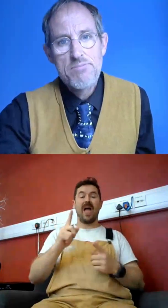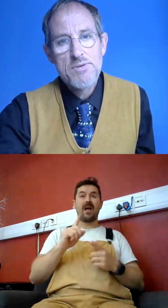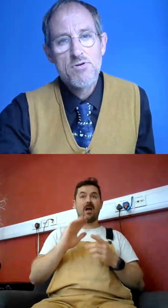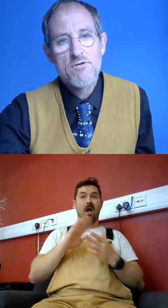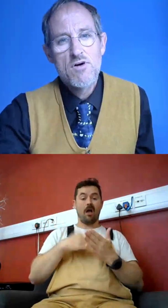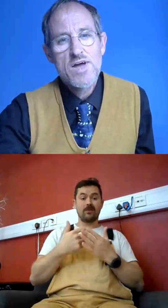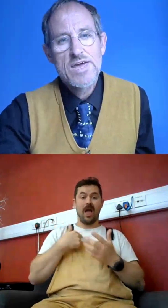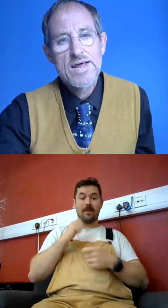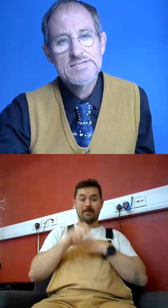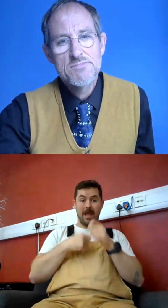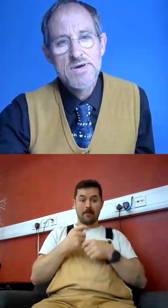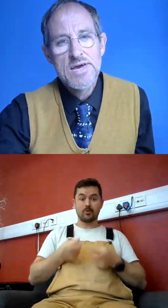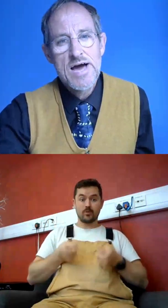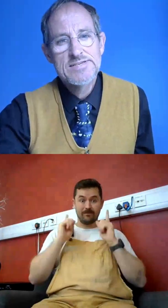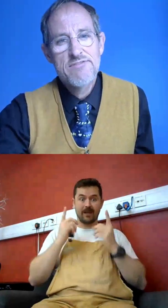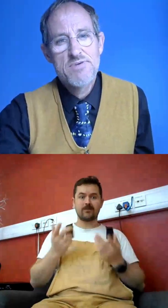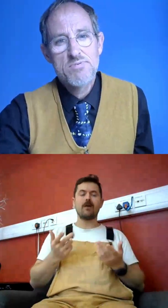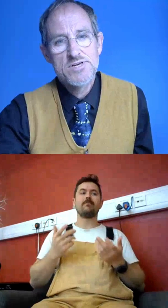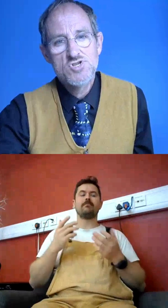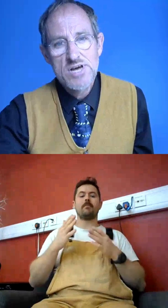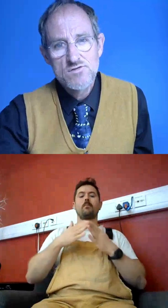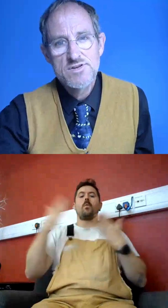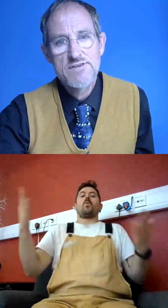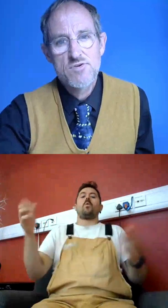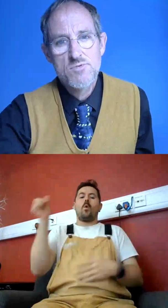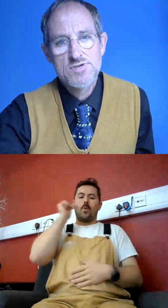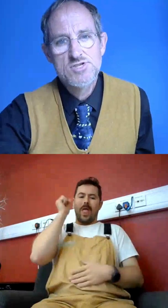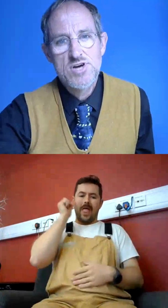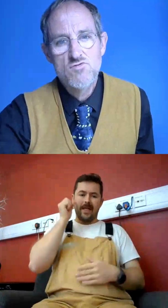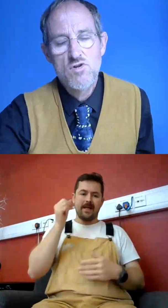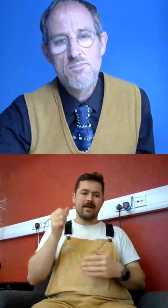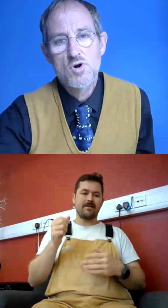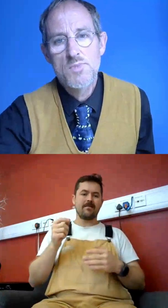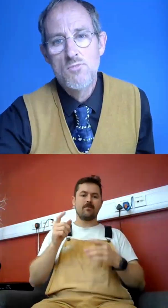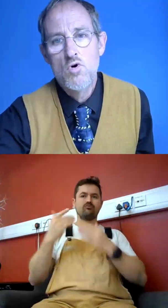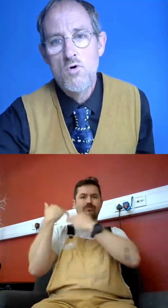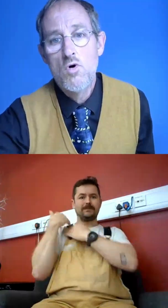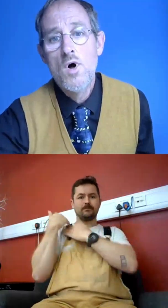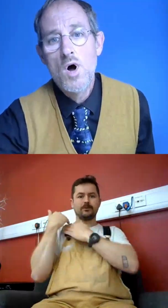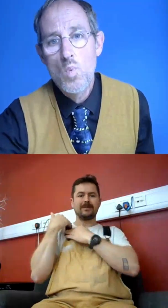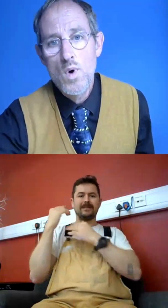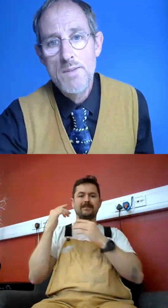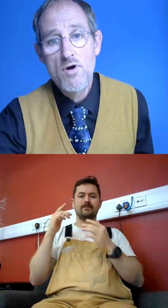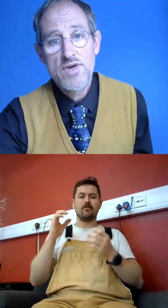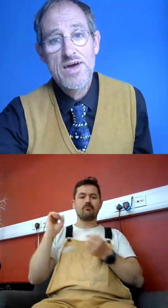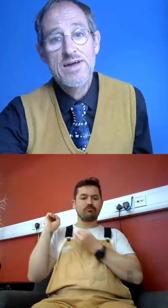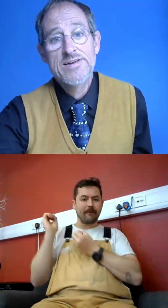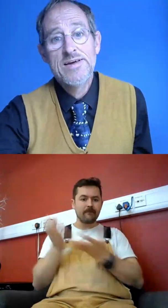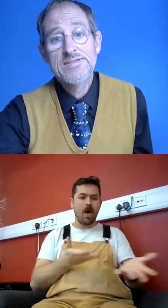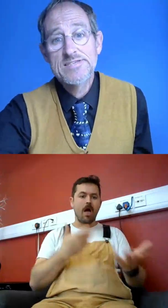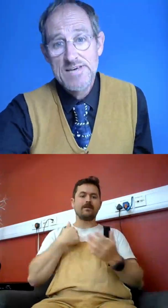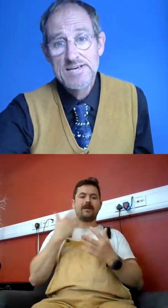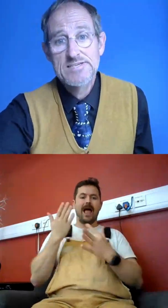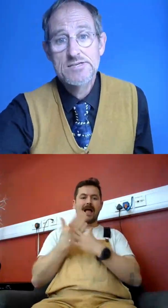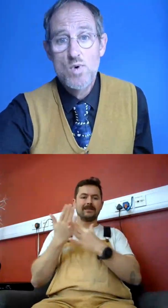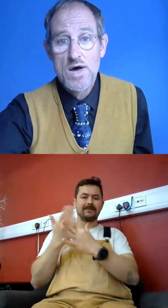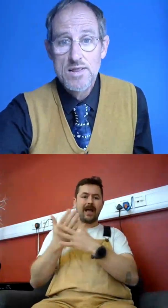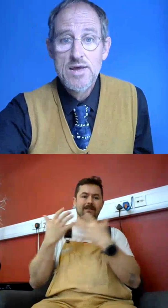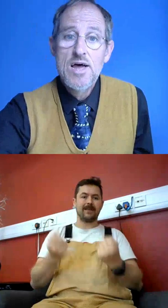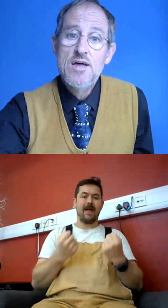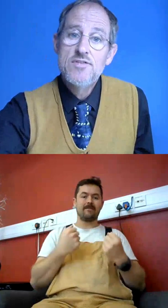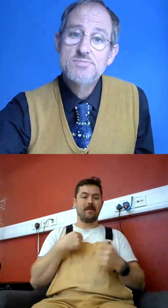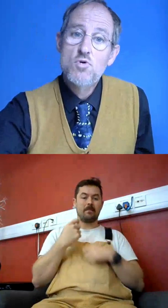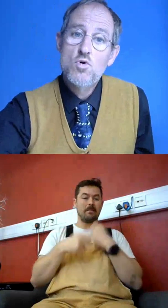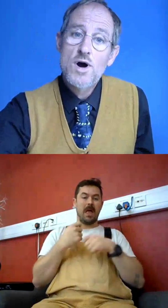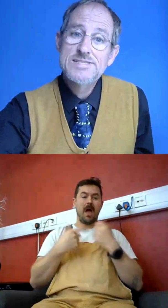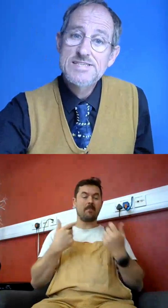immensely. And people are recognizing me and deaf people in general, and the deaf community in general, and becoming more and more aware, both here and in society as